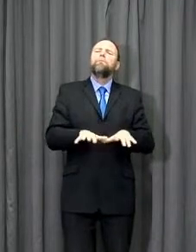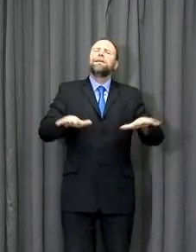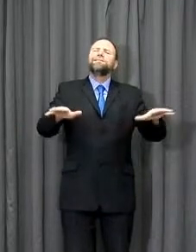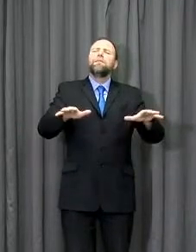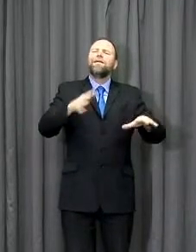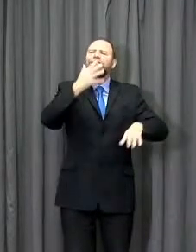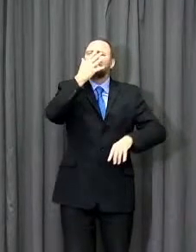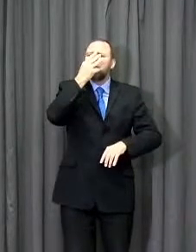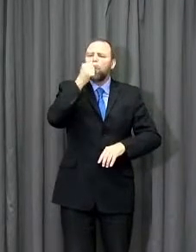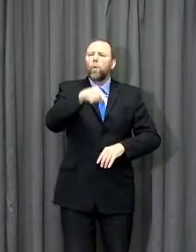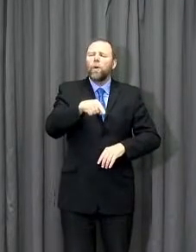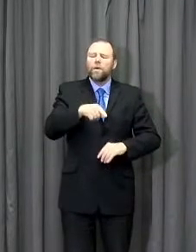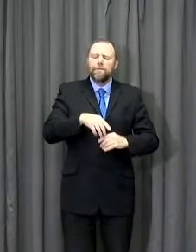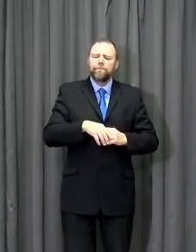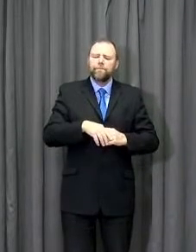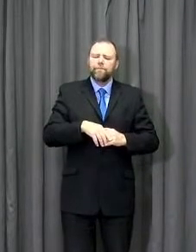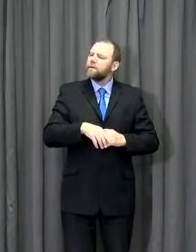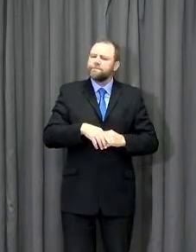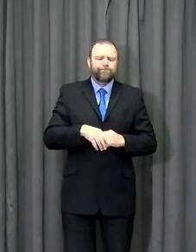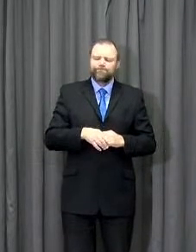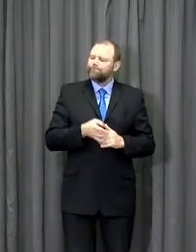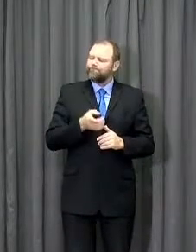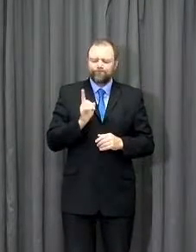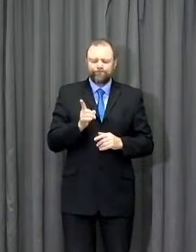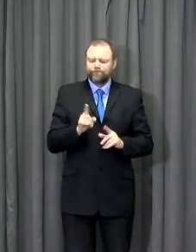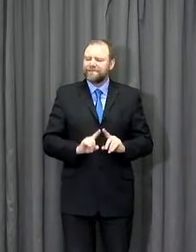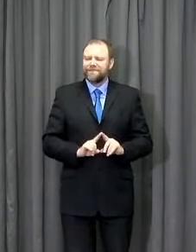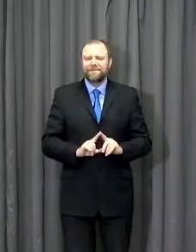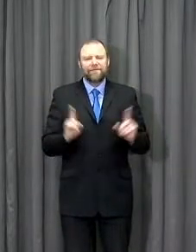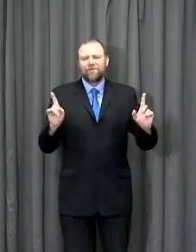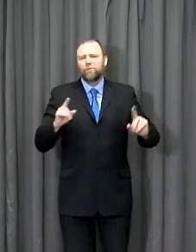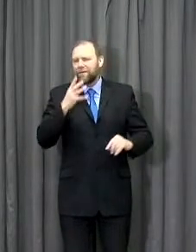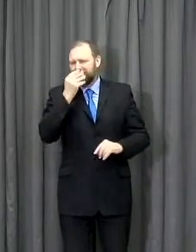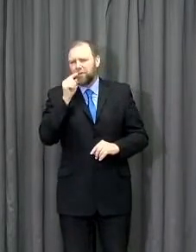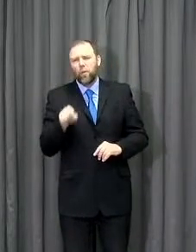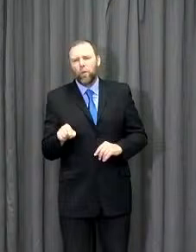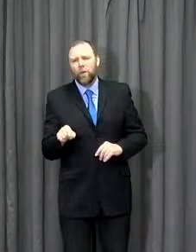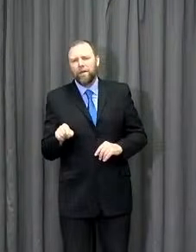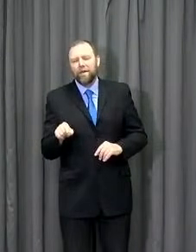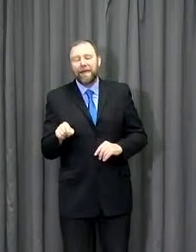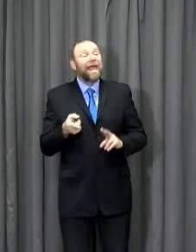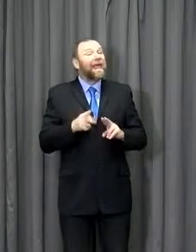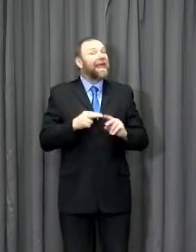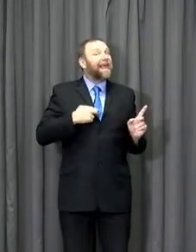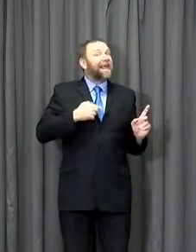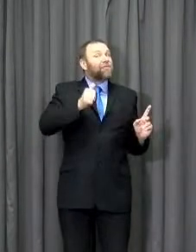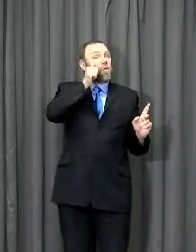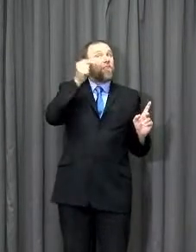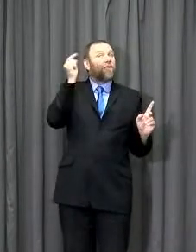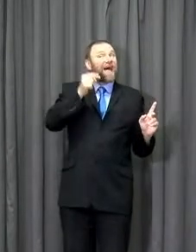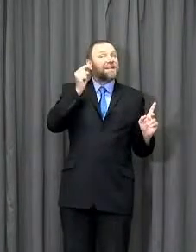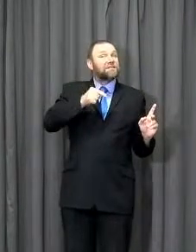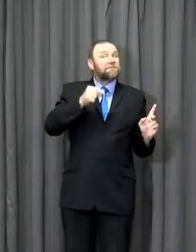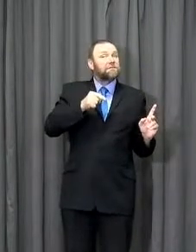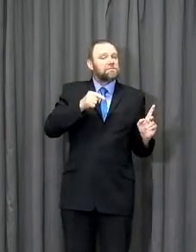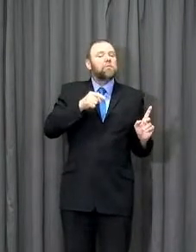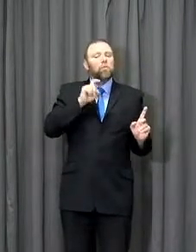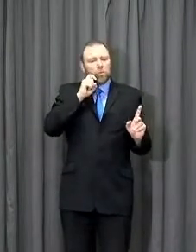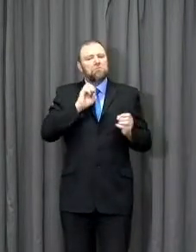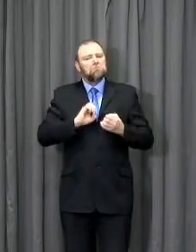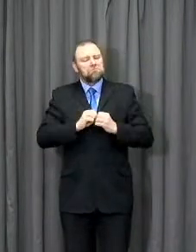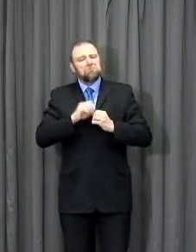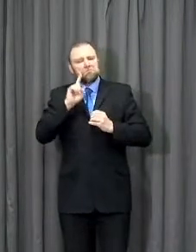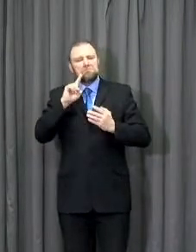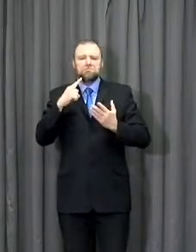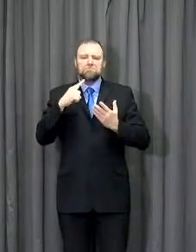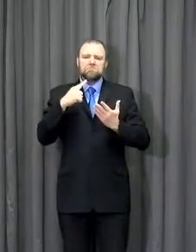very differently to pandemic flu. And I think had we known that, we would have made some different decisions about, looking after